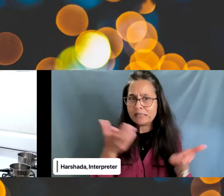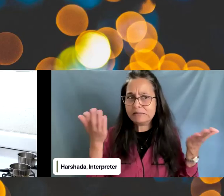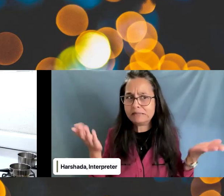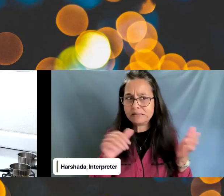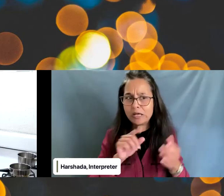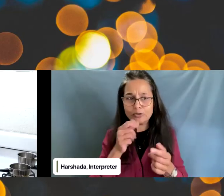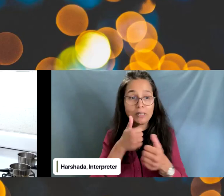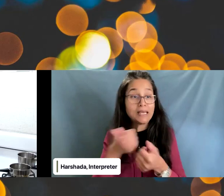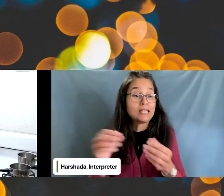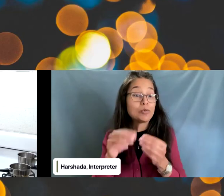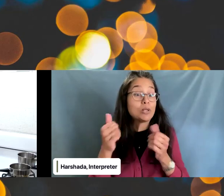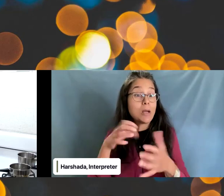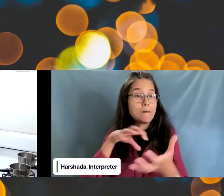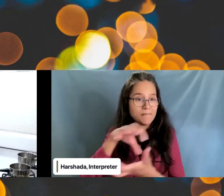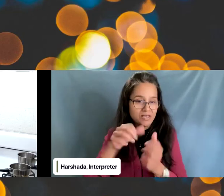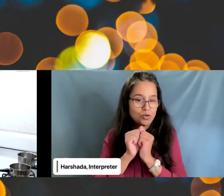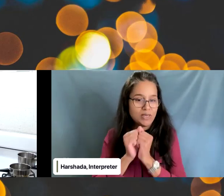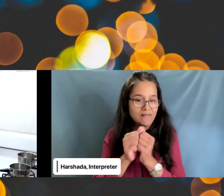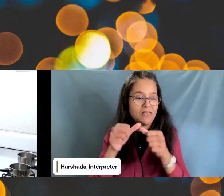mix it all up together.